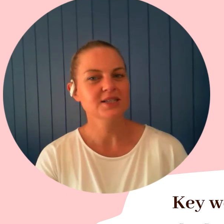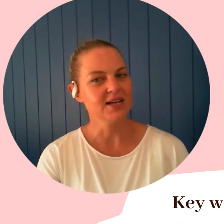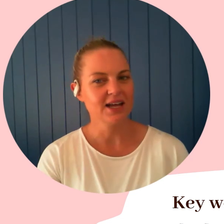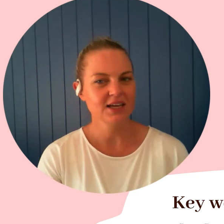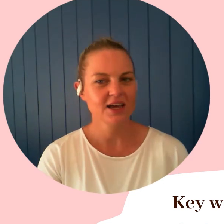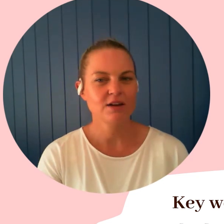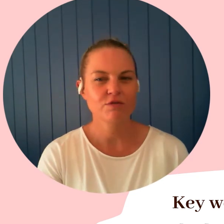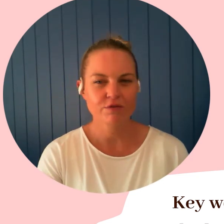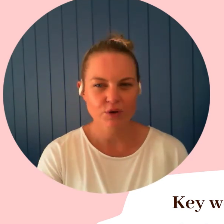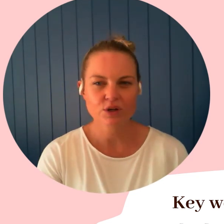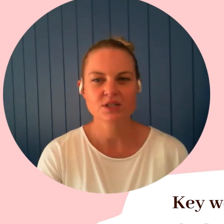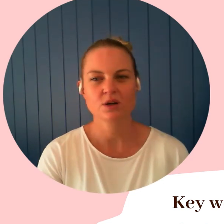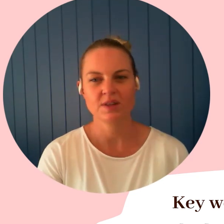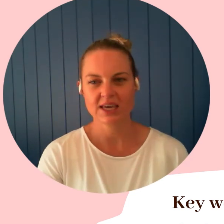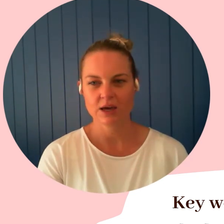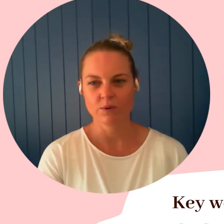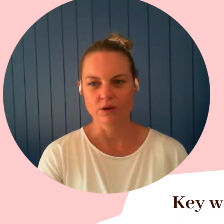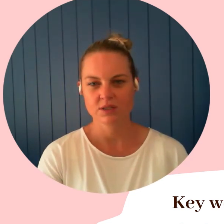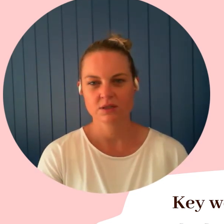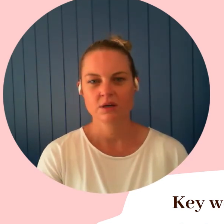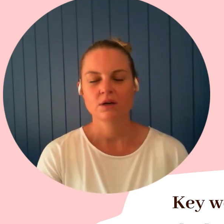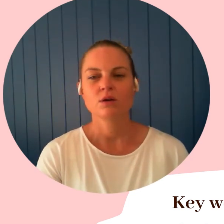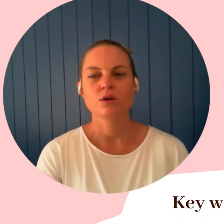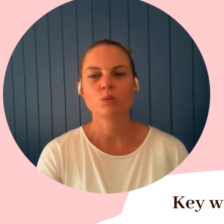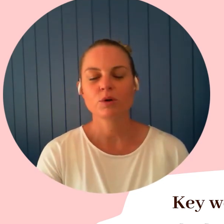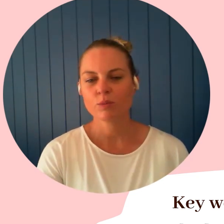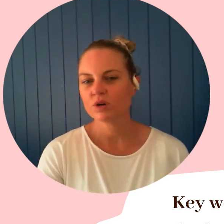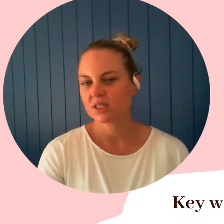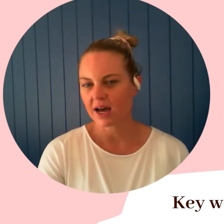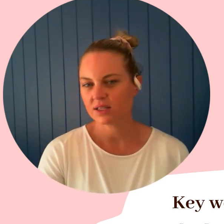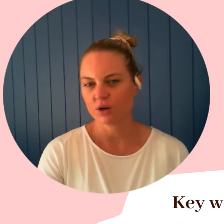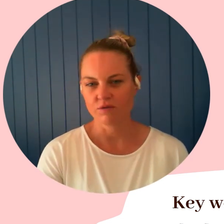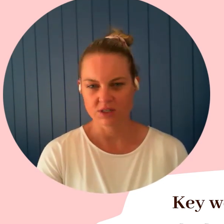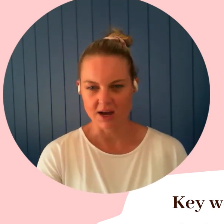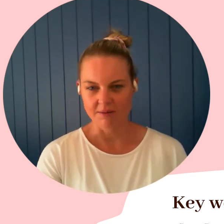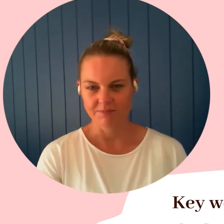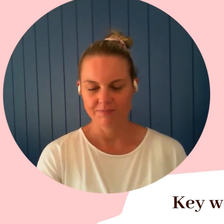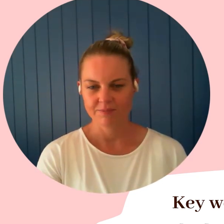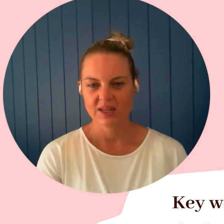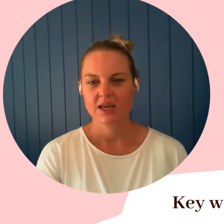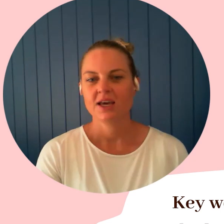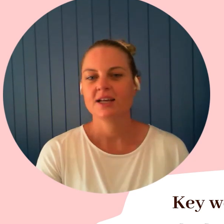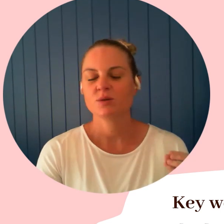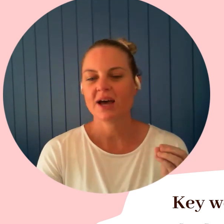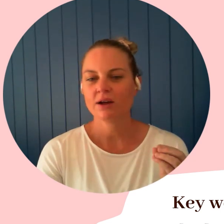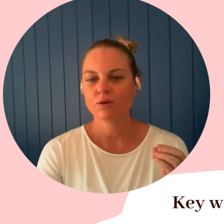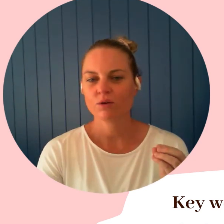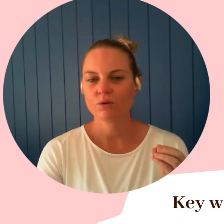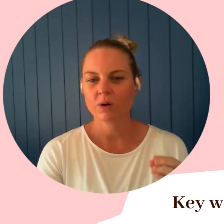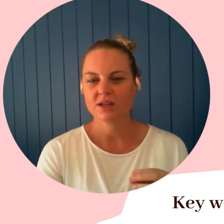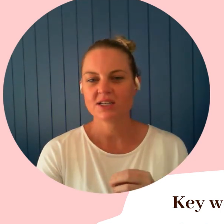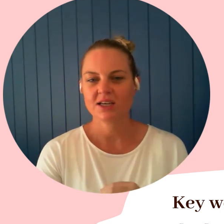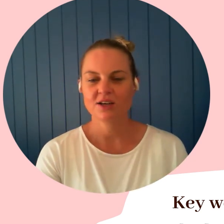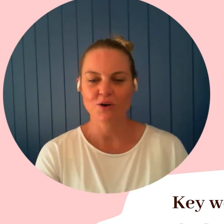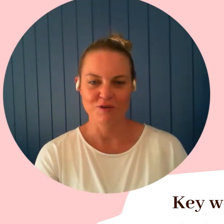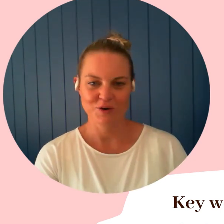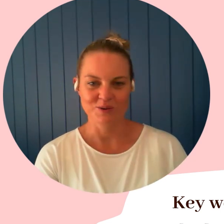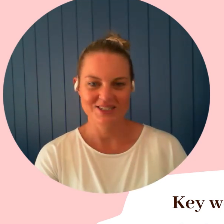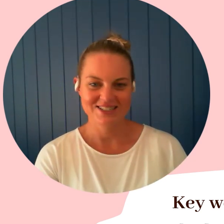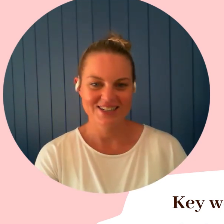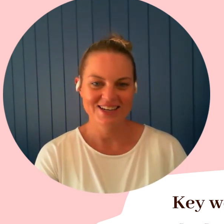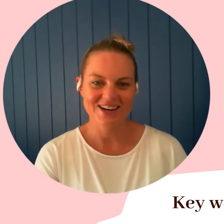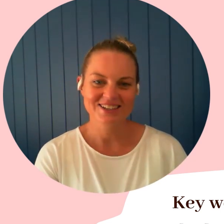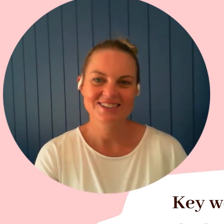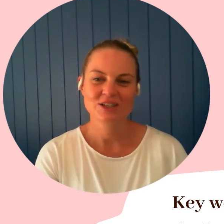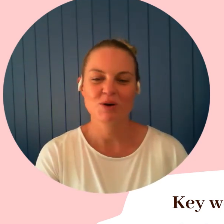while signing and focus on the keywords. You'll build more signs over time. It's about quality over